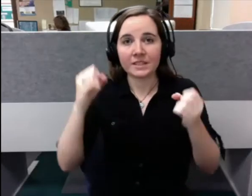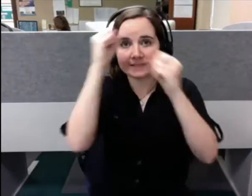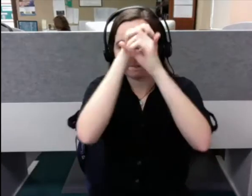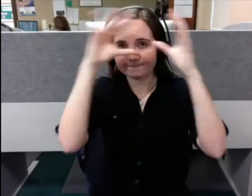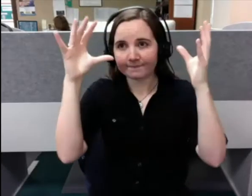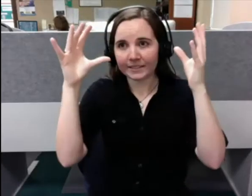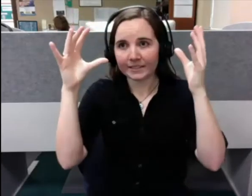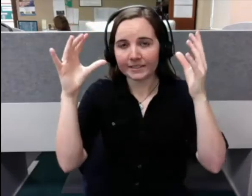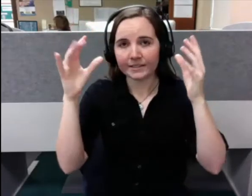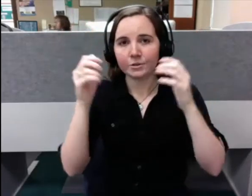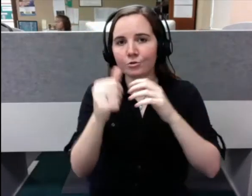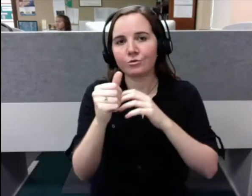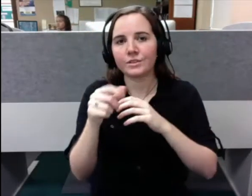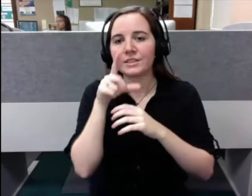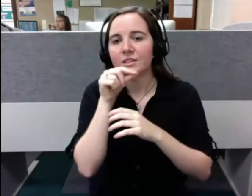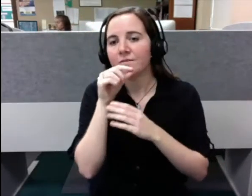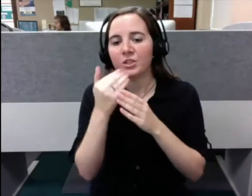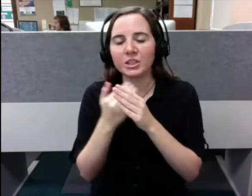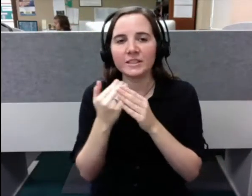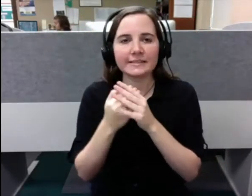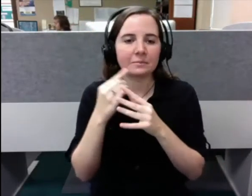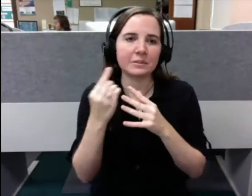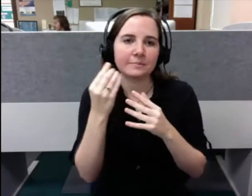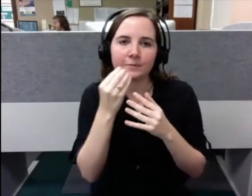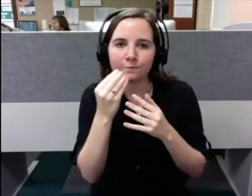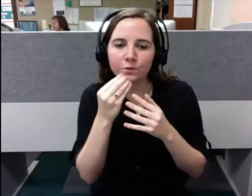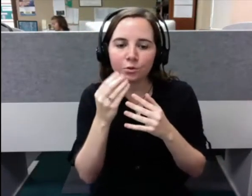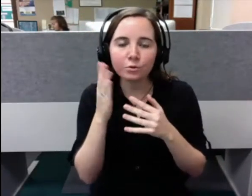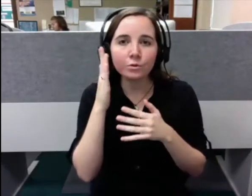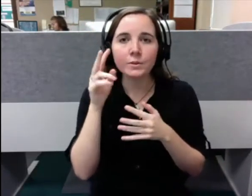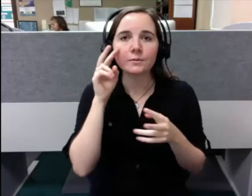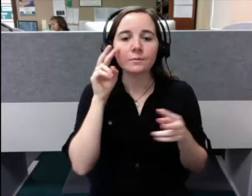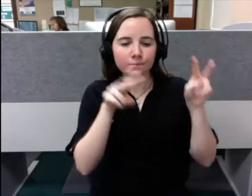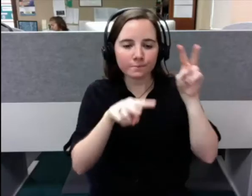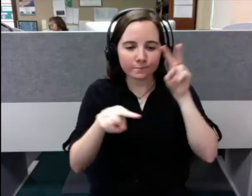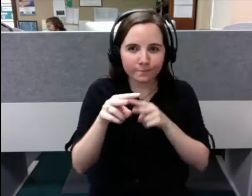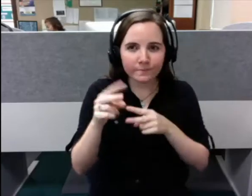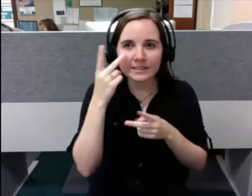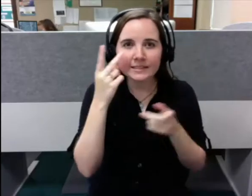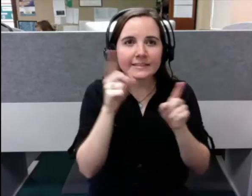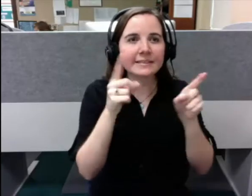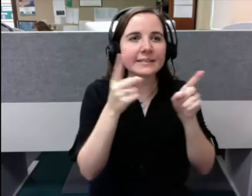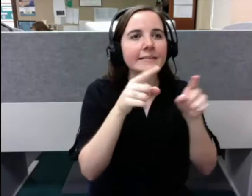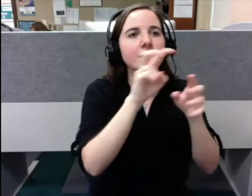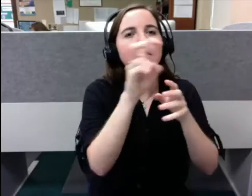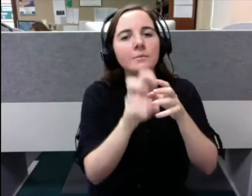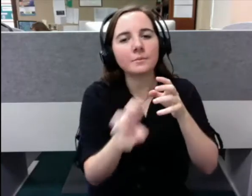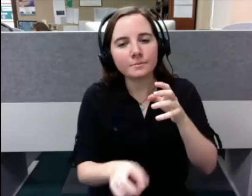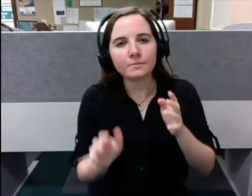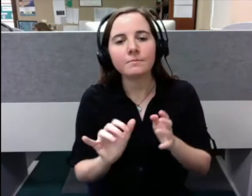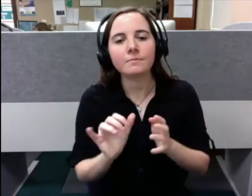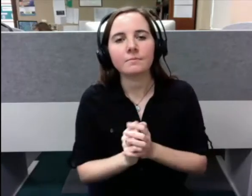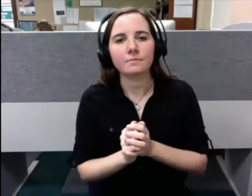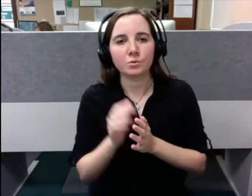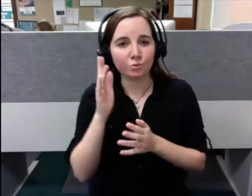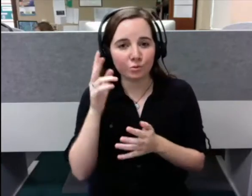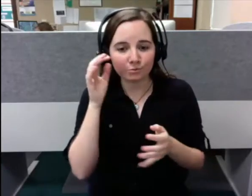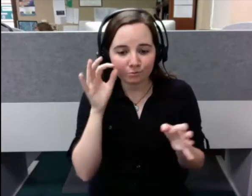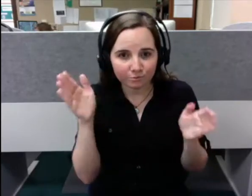curried lentils, and we're going to start a journey through the digestive system, and we're going to see what happens along the way. We're going to primarily keep track of